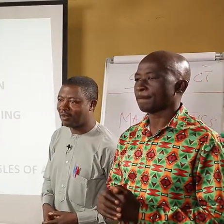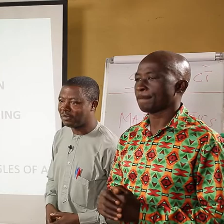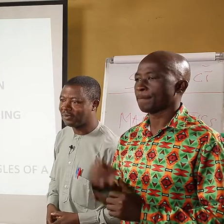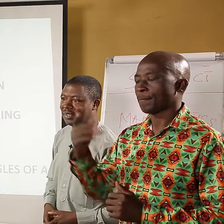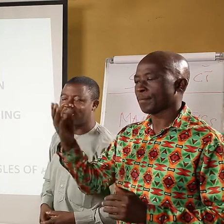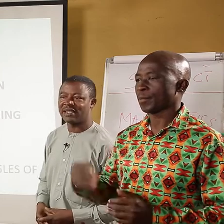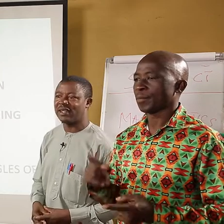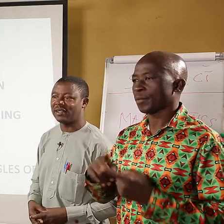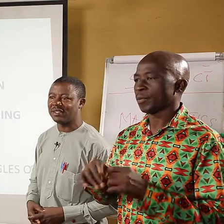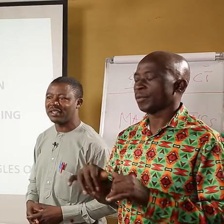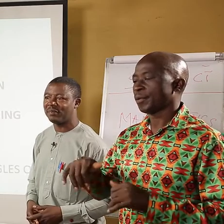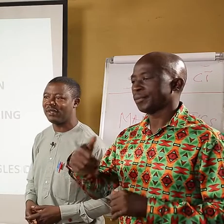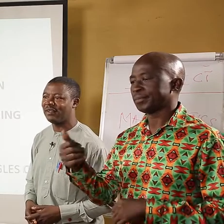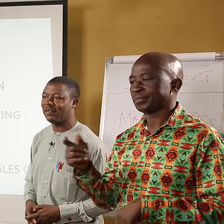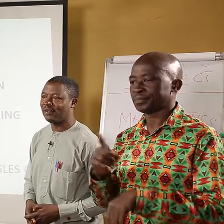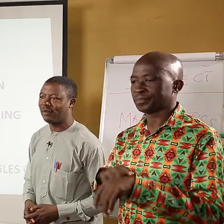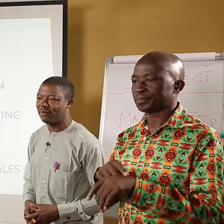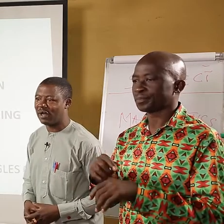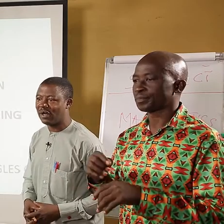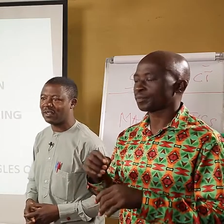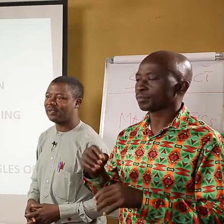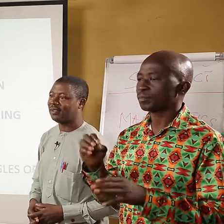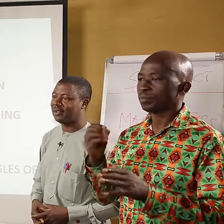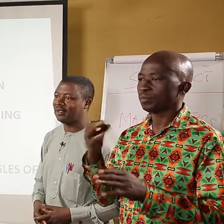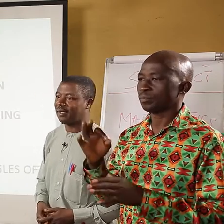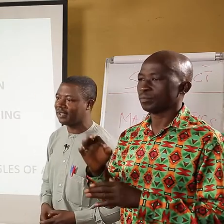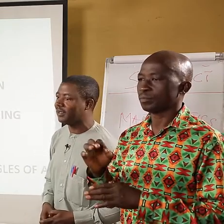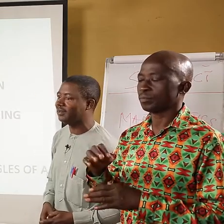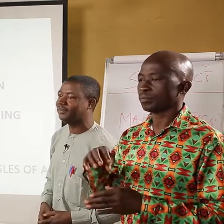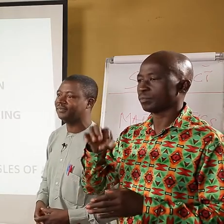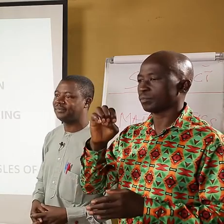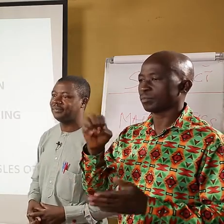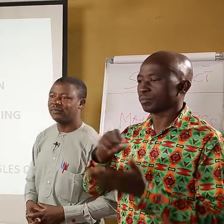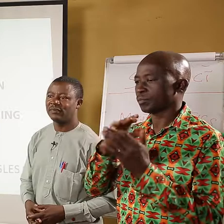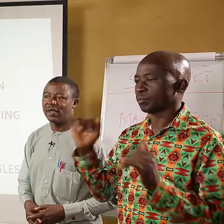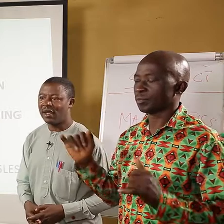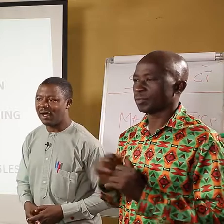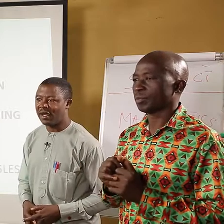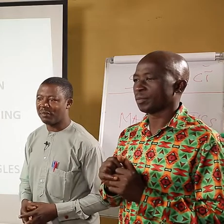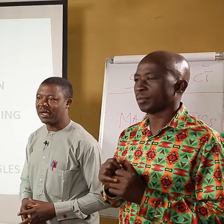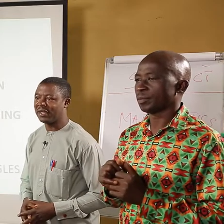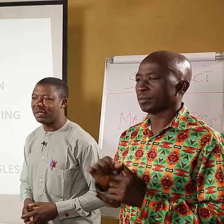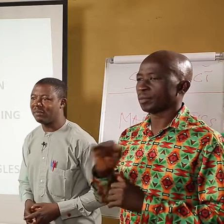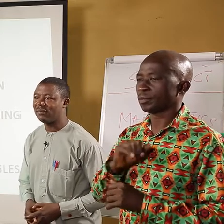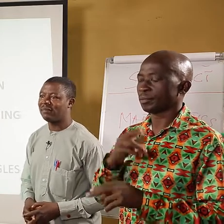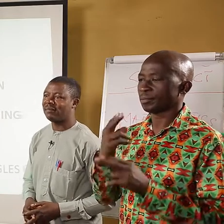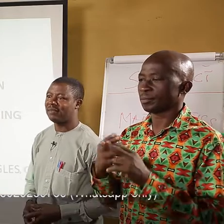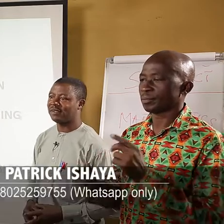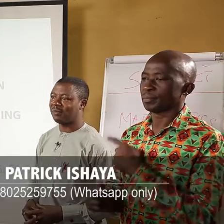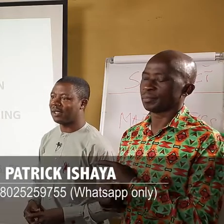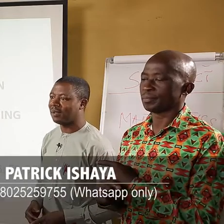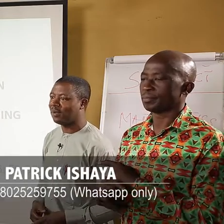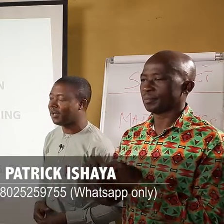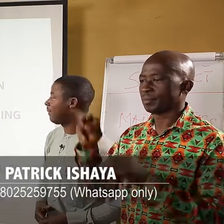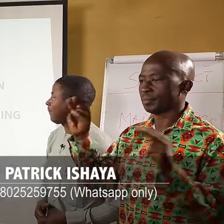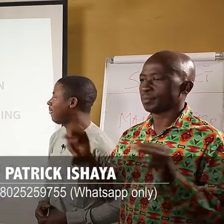you are welcome to yet another segment of our learning. I am by name